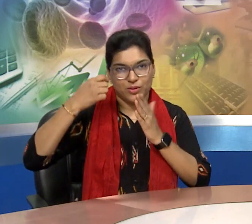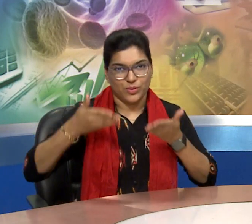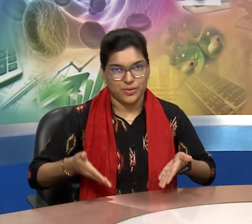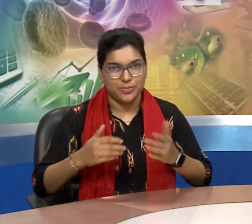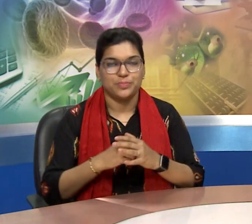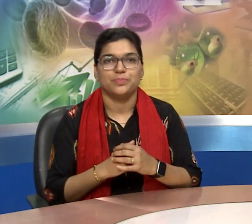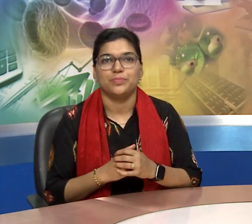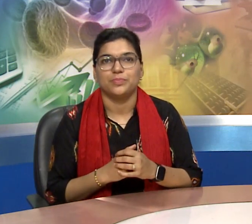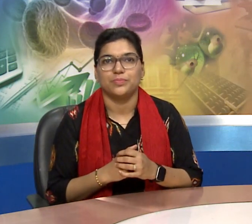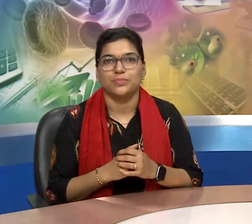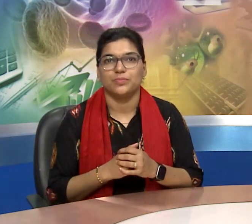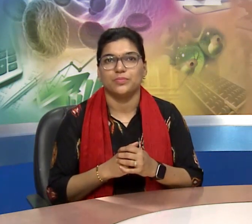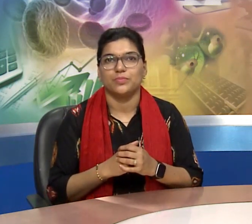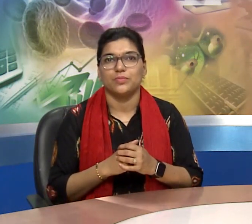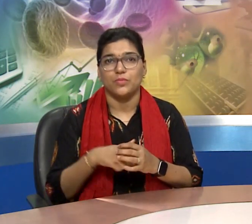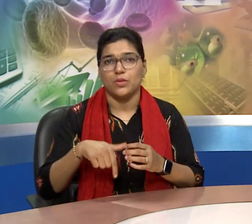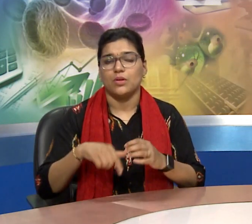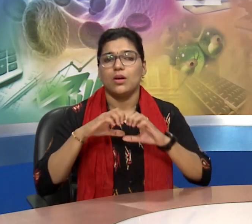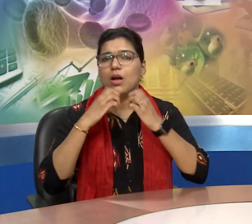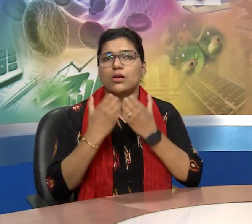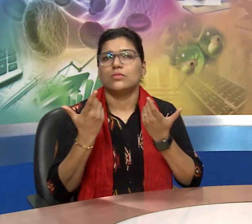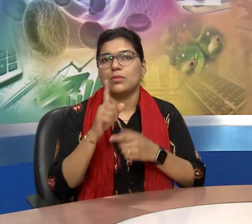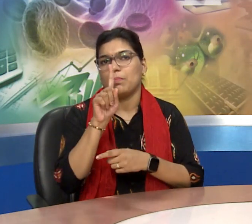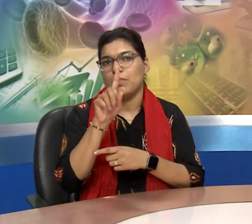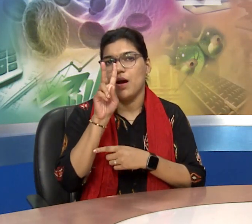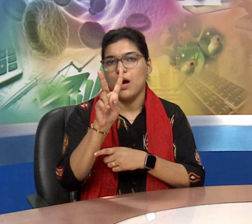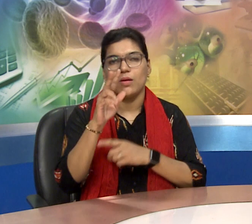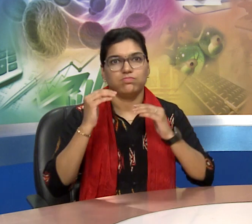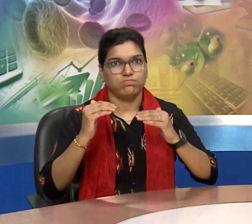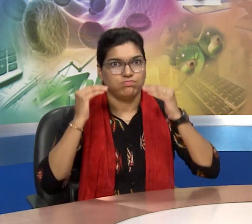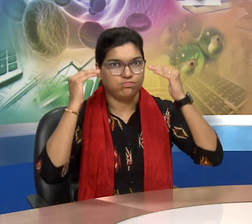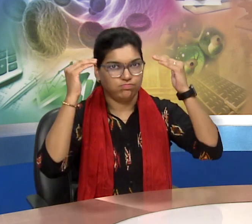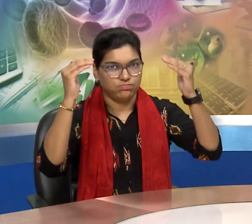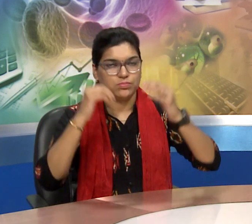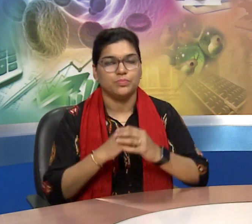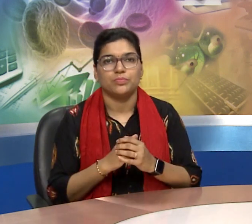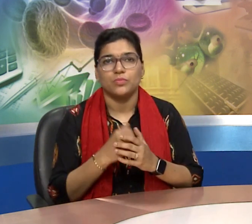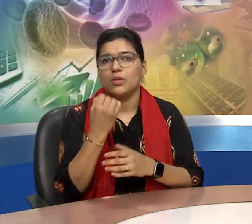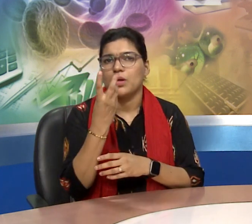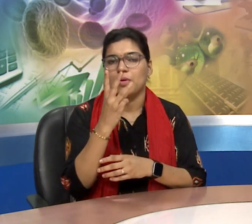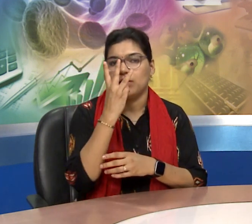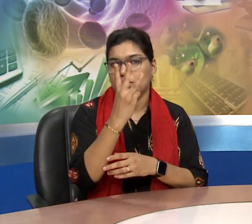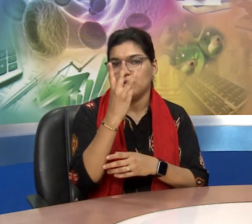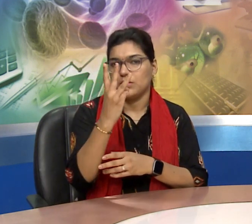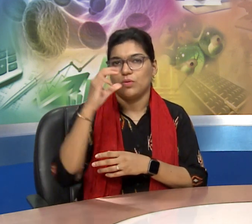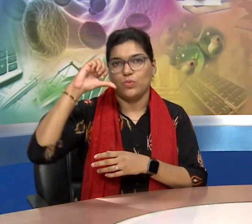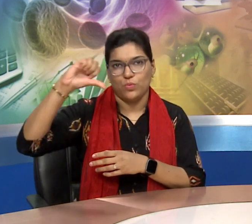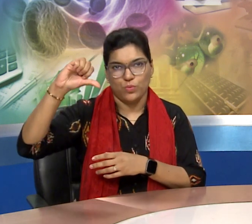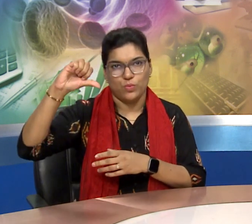NIOS welcomes you in this educational video. Today we are going to do this video for senior secondary